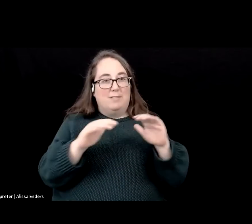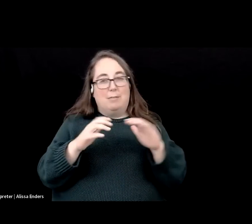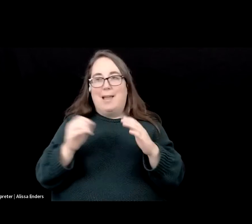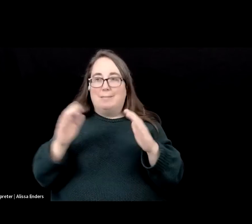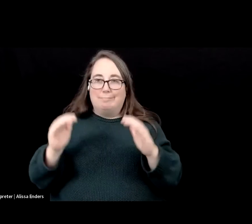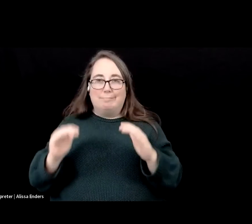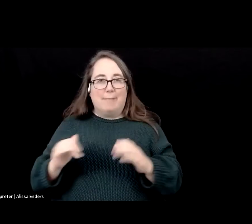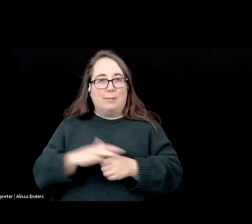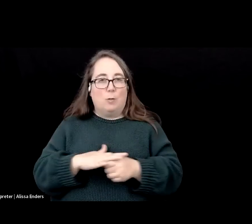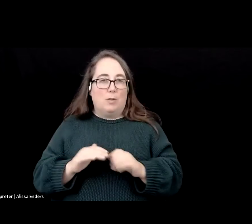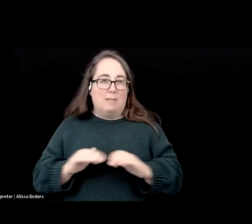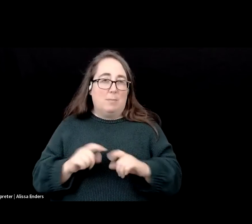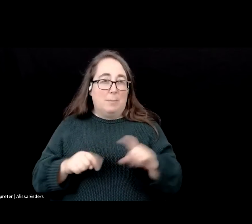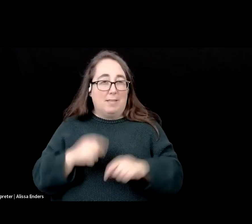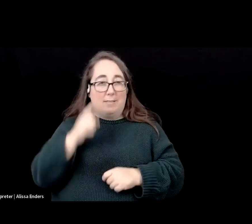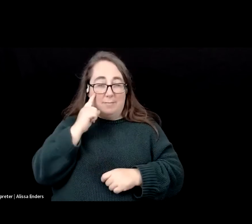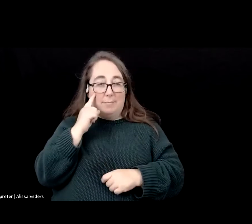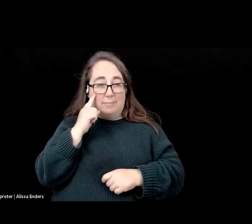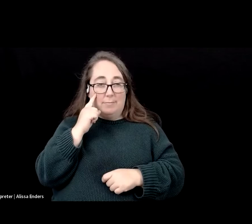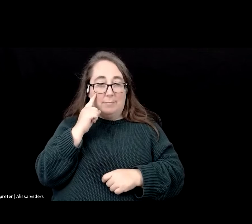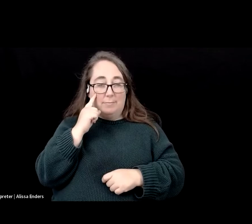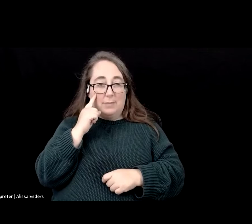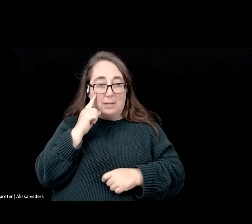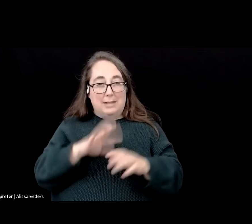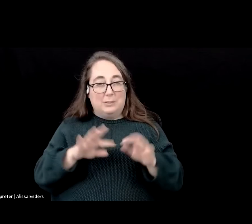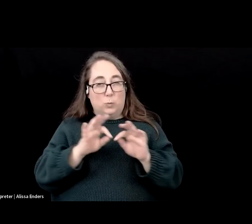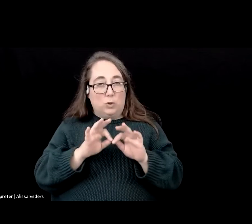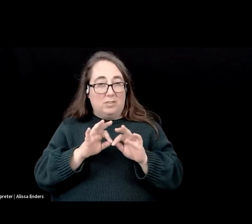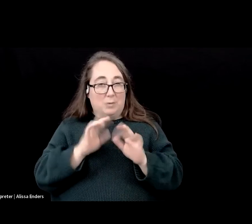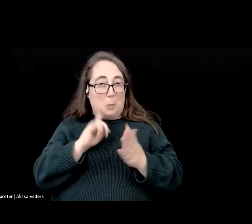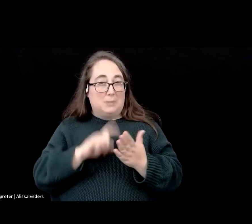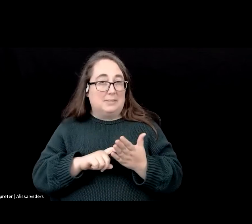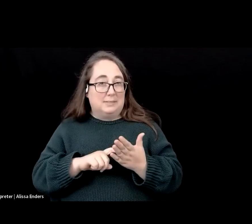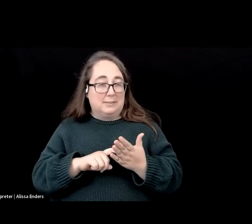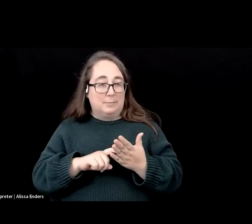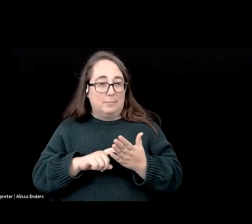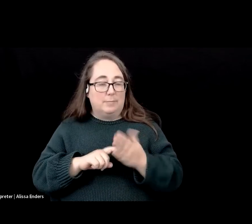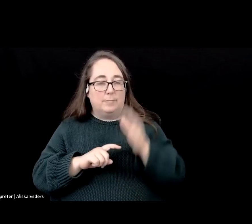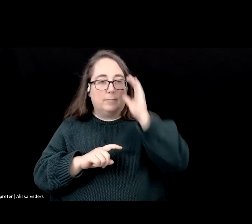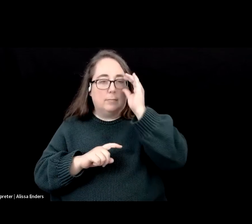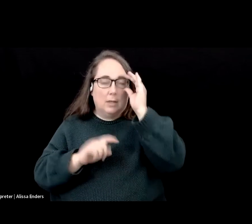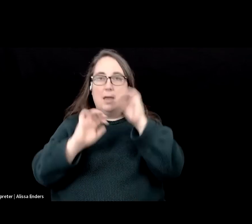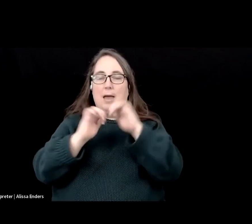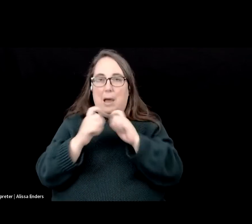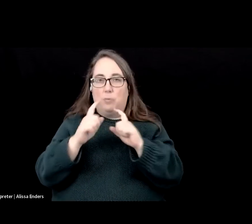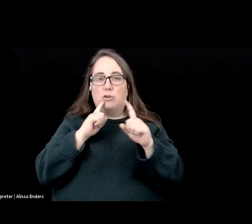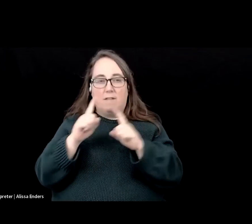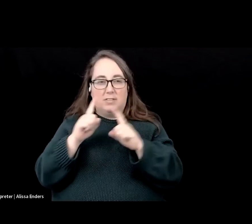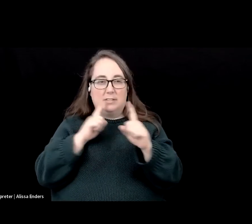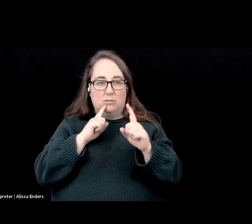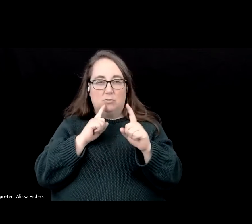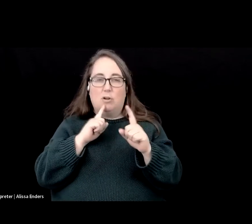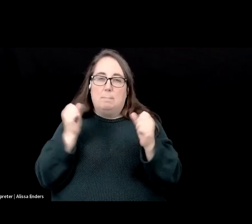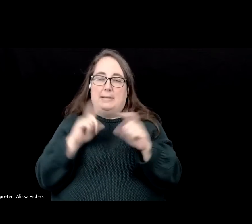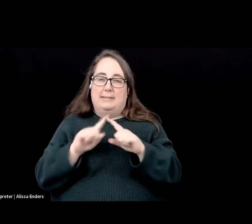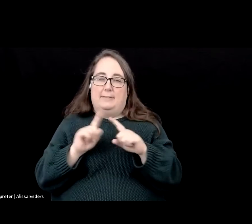levels. But I think it is worth noting, as you point out, I mean, the ways the conversation, there's a lot of different conversations